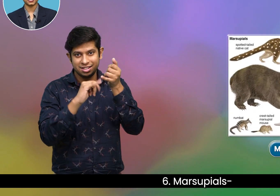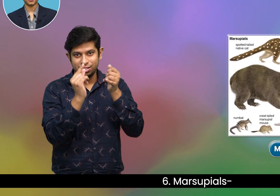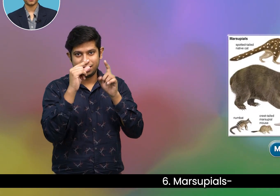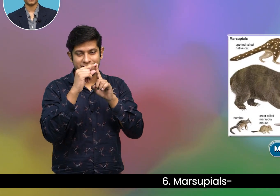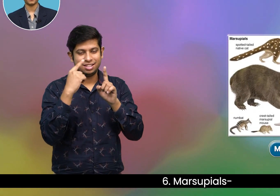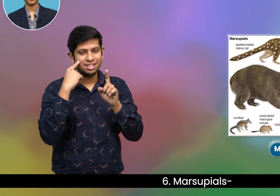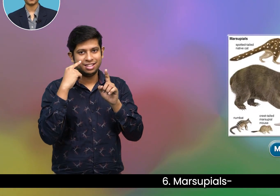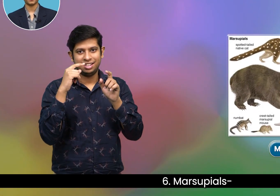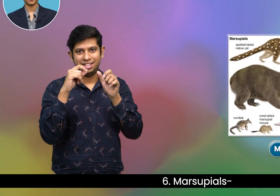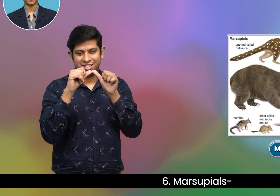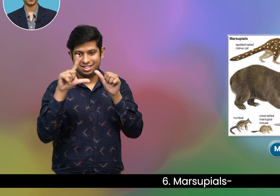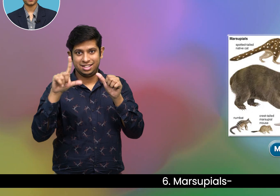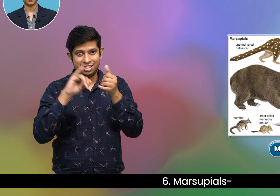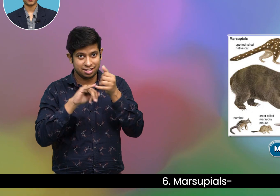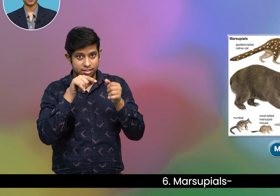Marsupials,